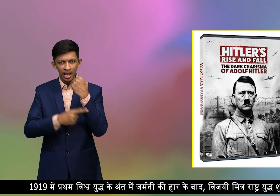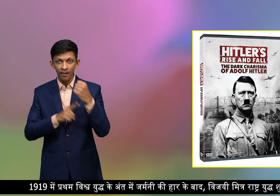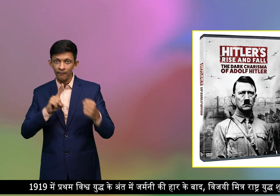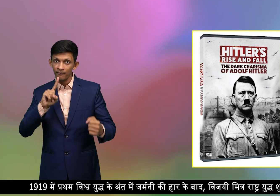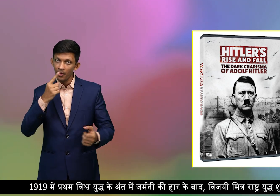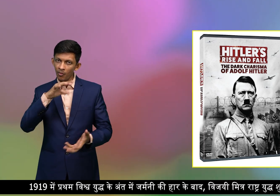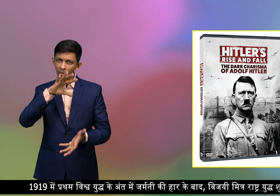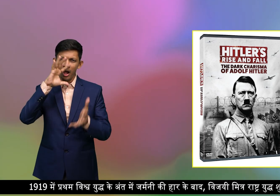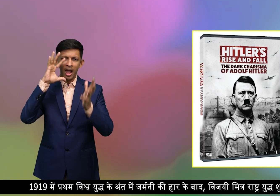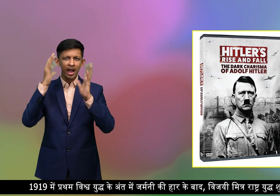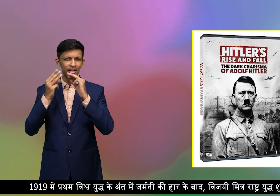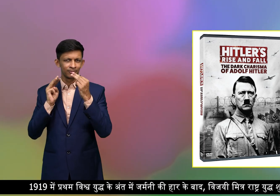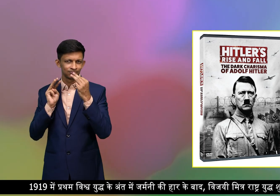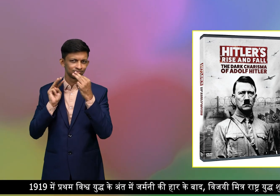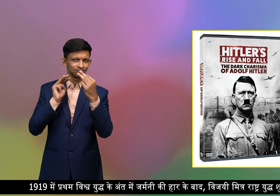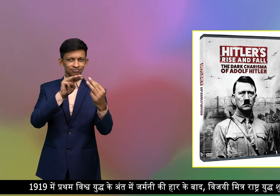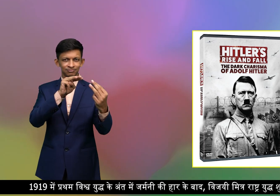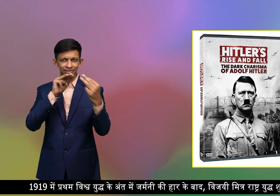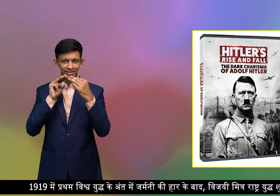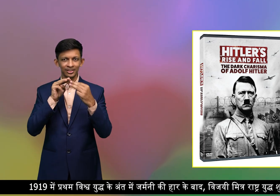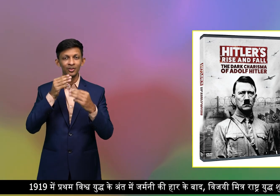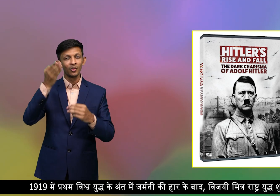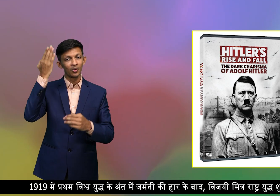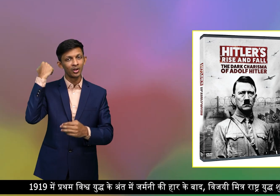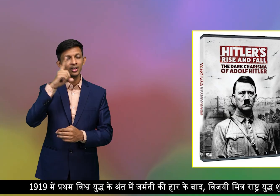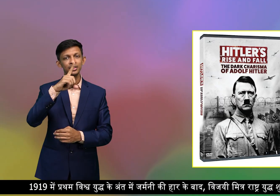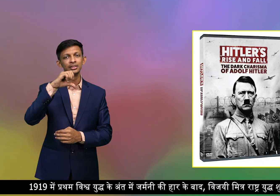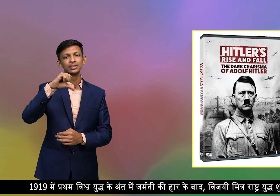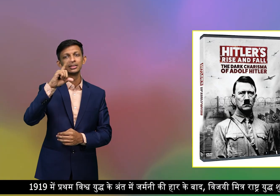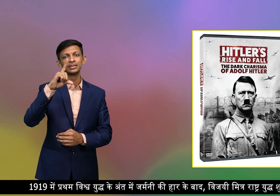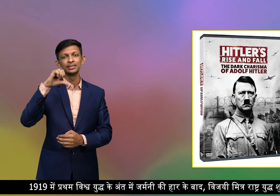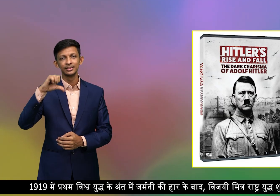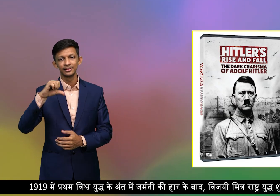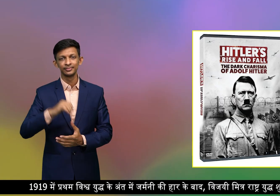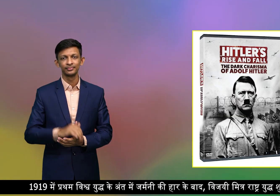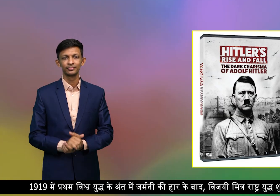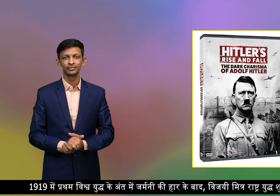of the First World War in 1919,